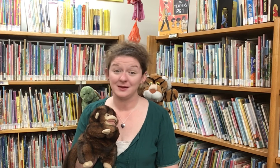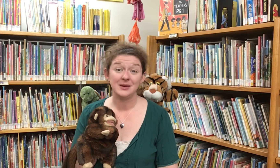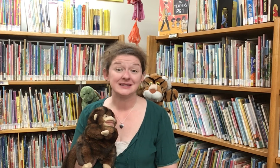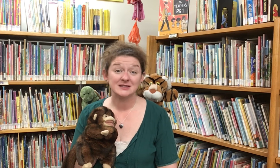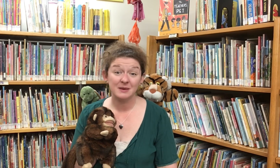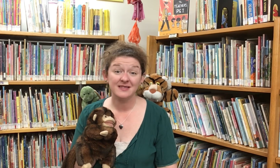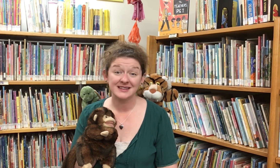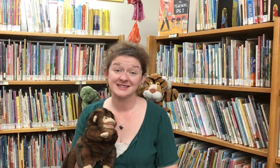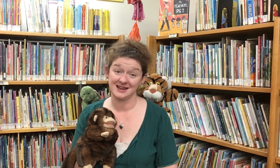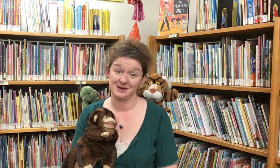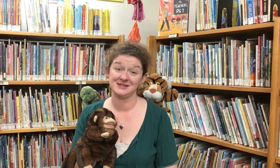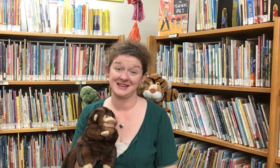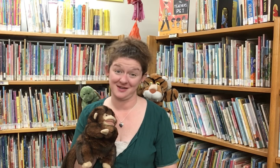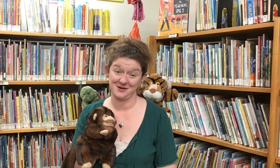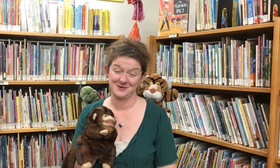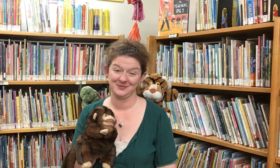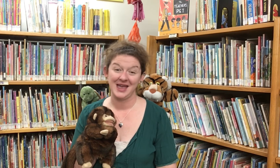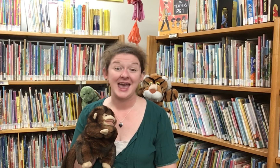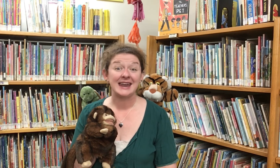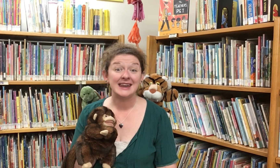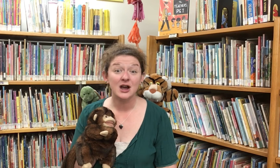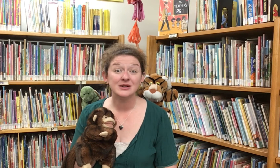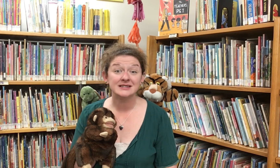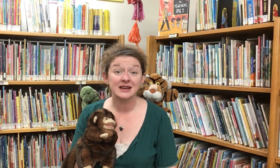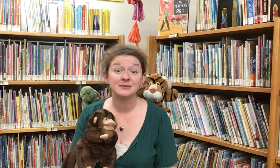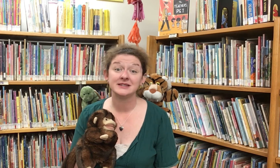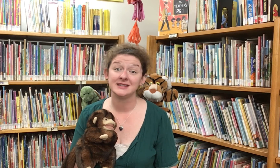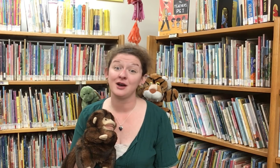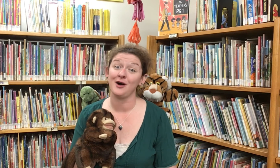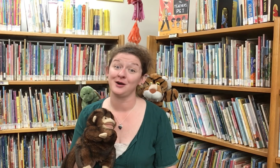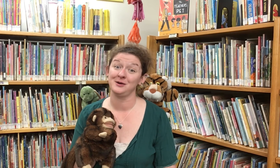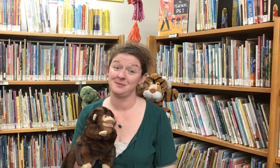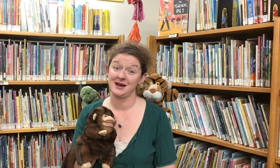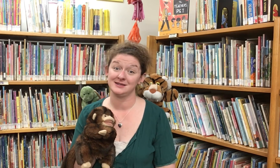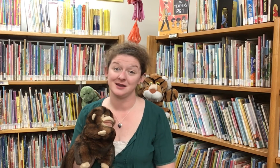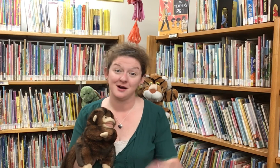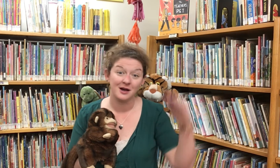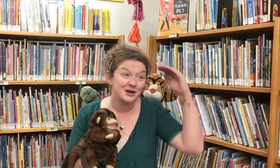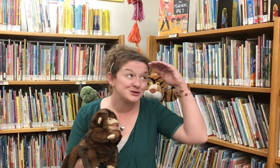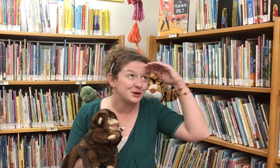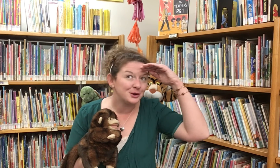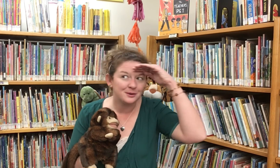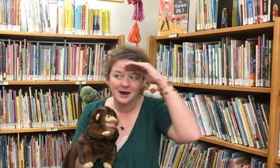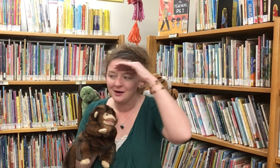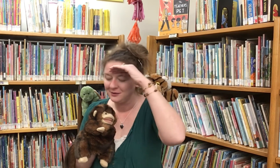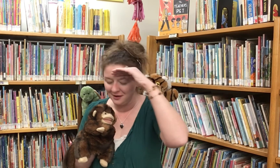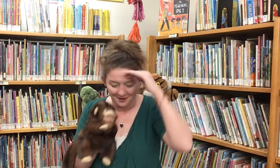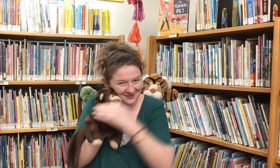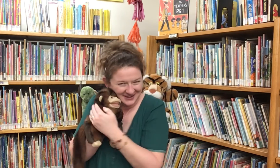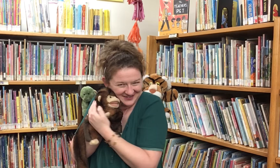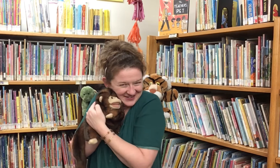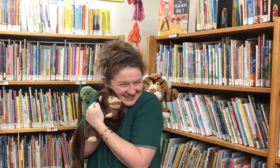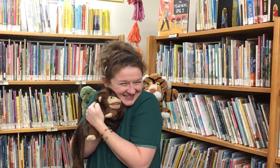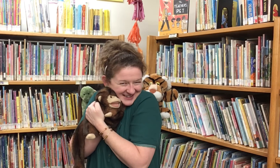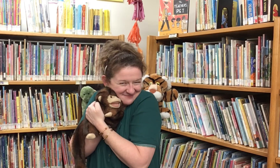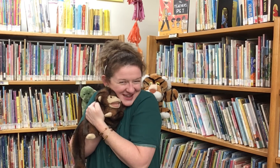could spend this time together. And now it's time to sing our goodbye song. So look around and find somebody